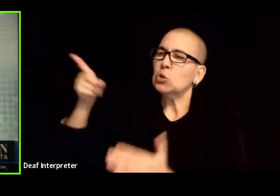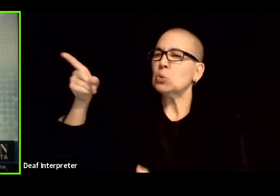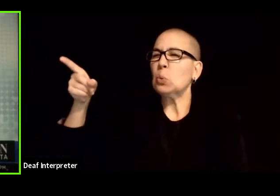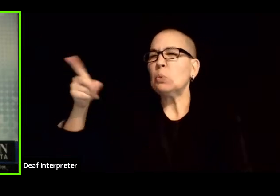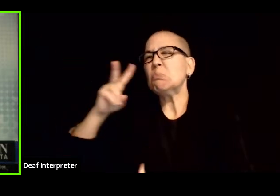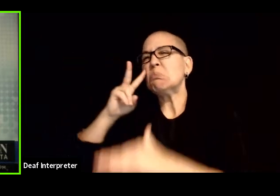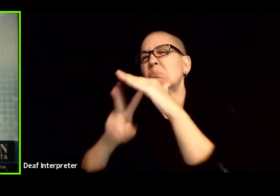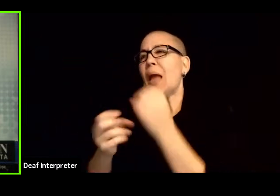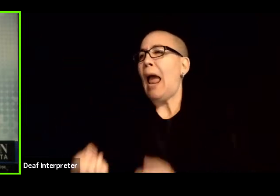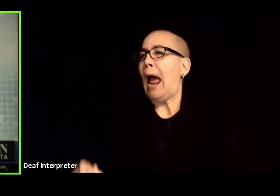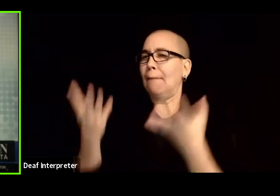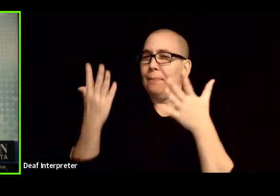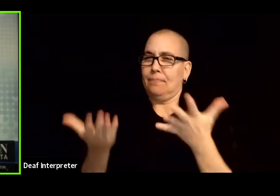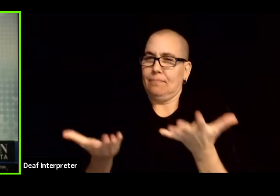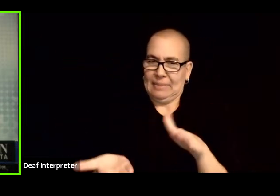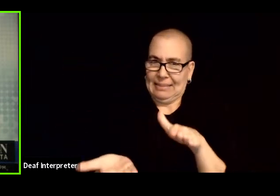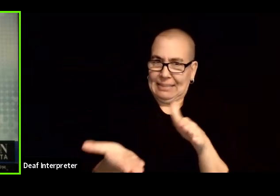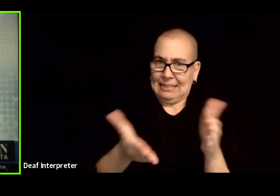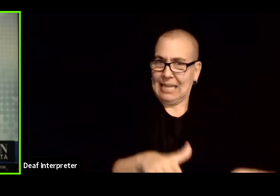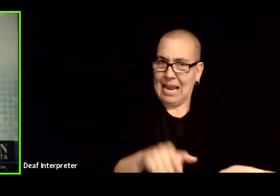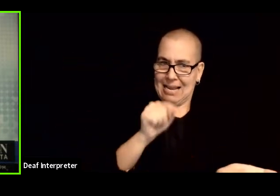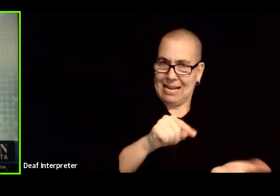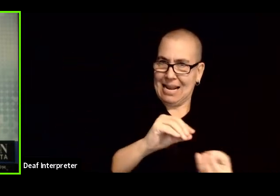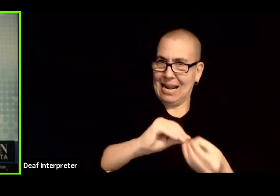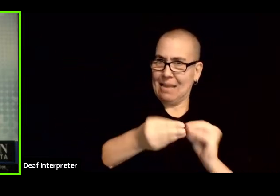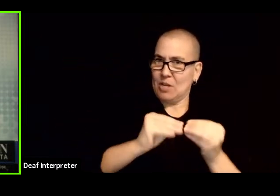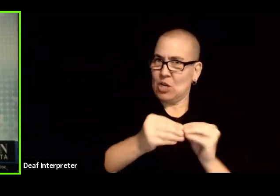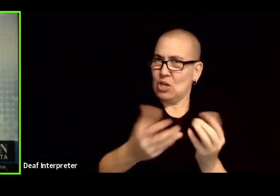hospitalizations? Do you have any specifics on that?